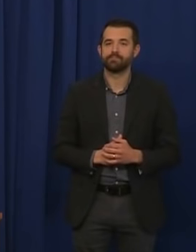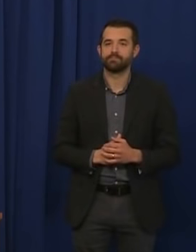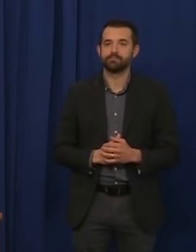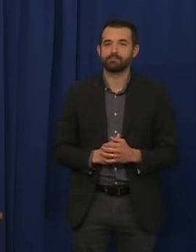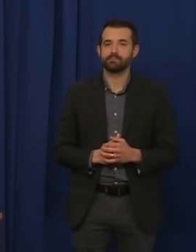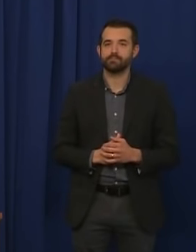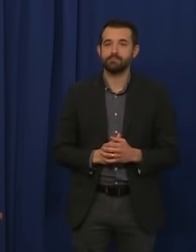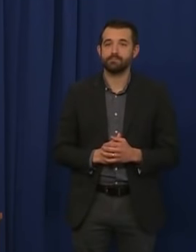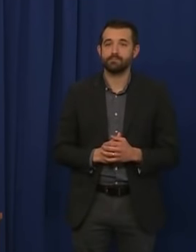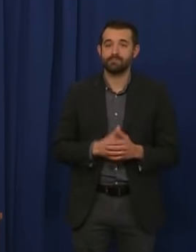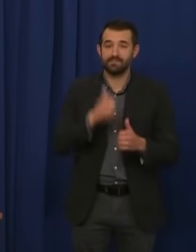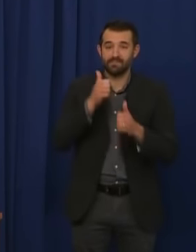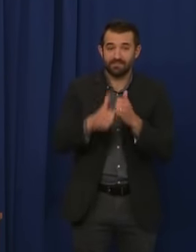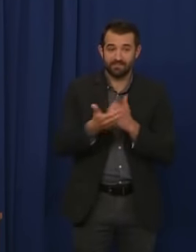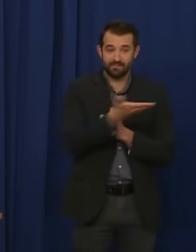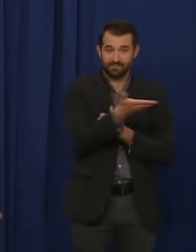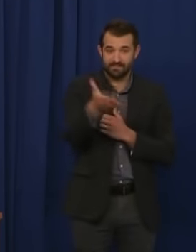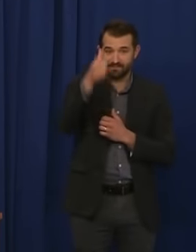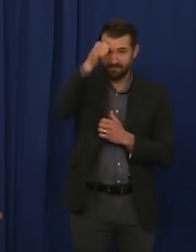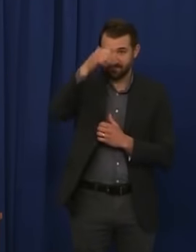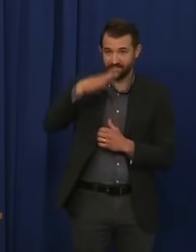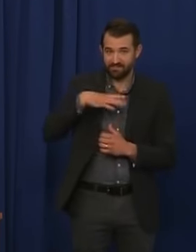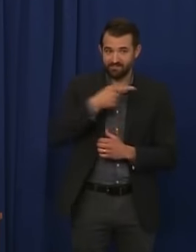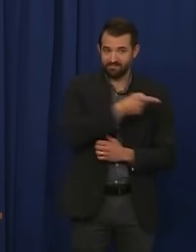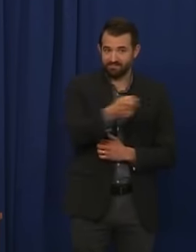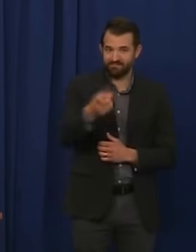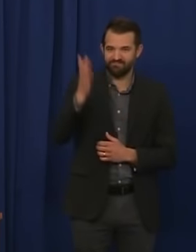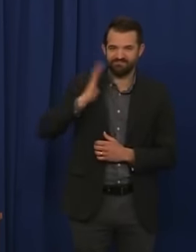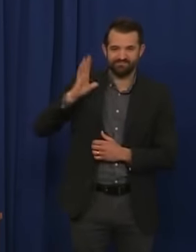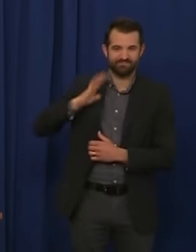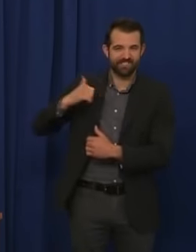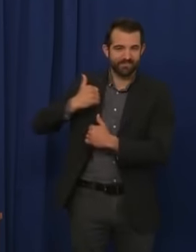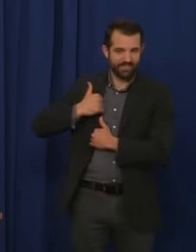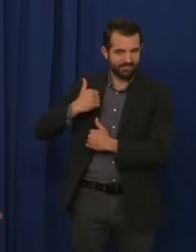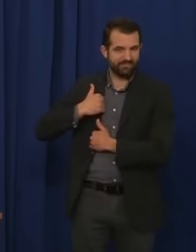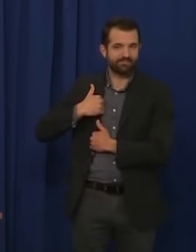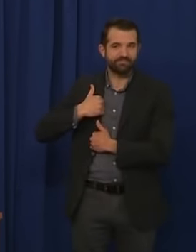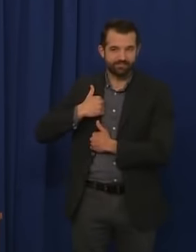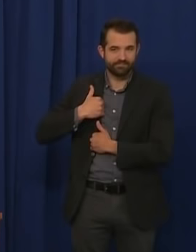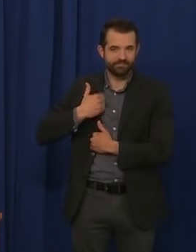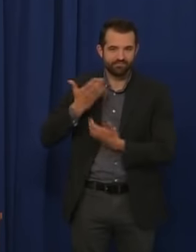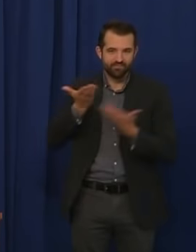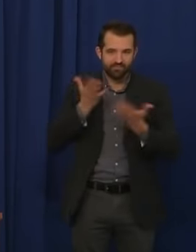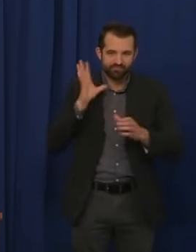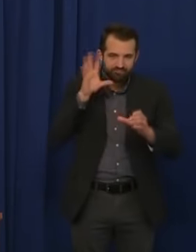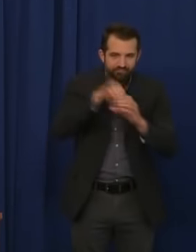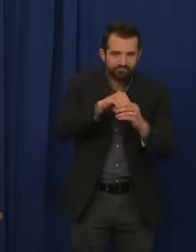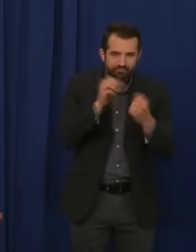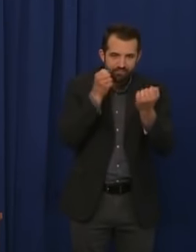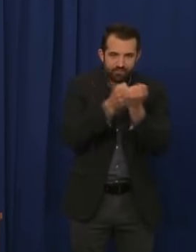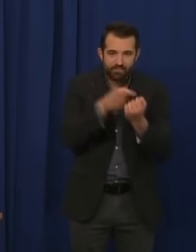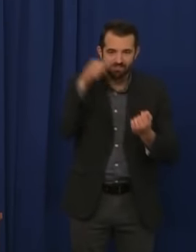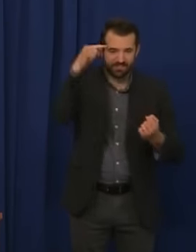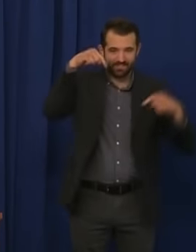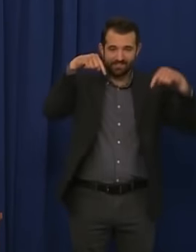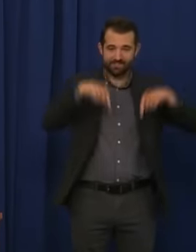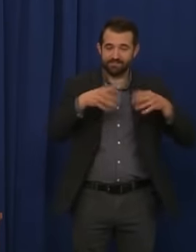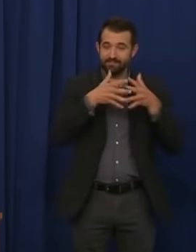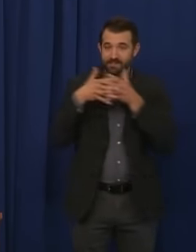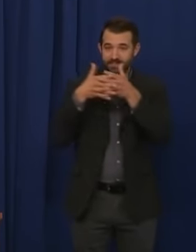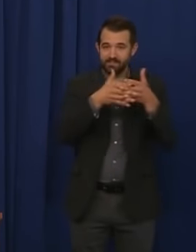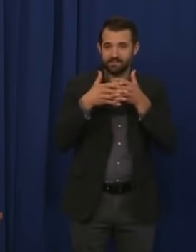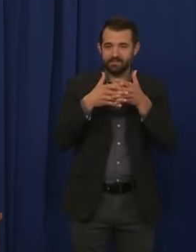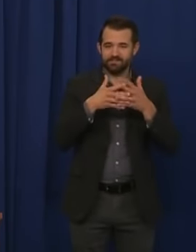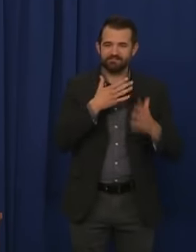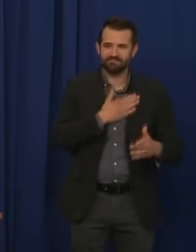Each of these men was a veteran. Each of these men served his country. And we'd like to just take a moment to honor